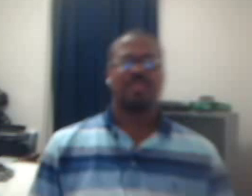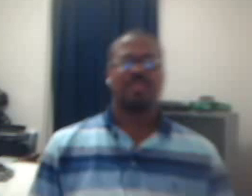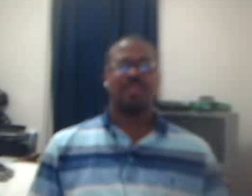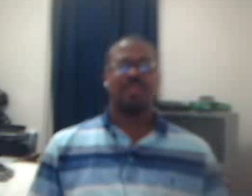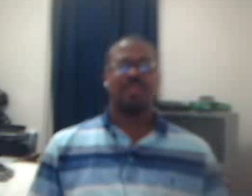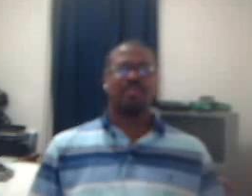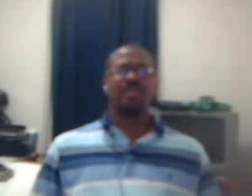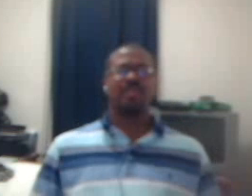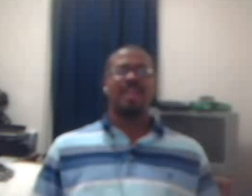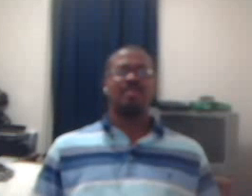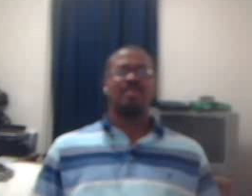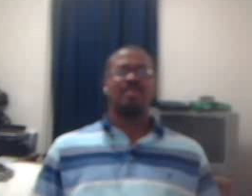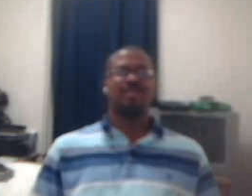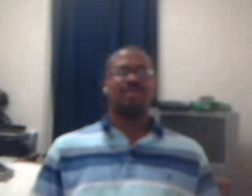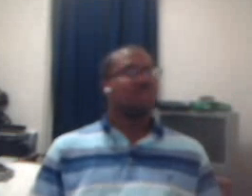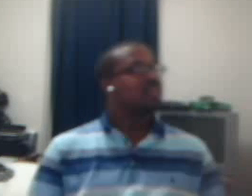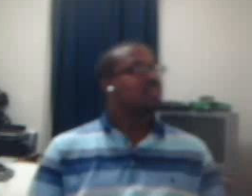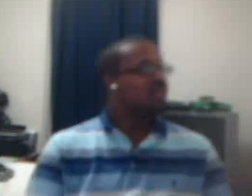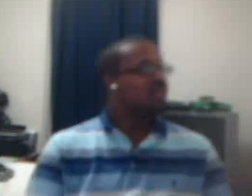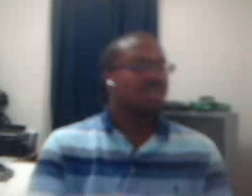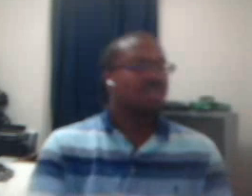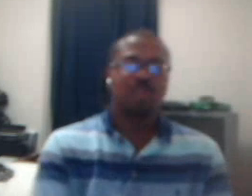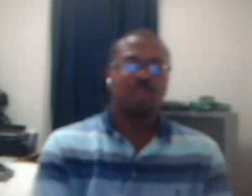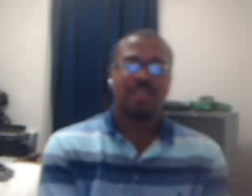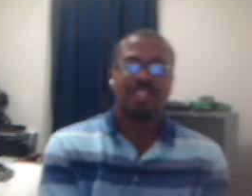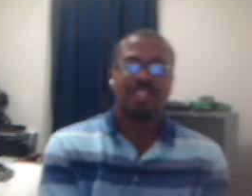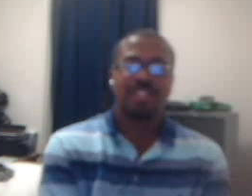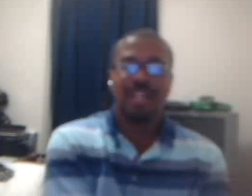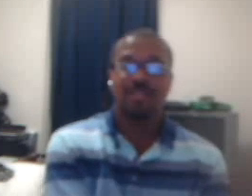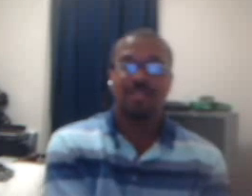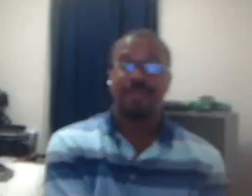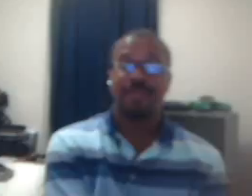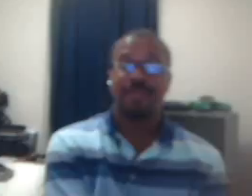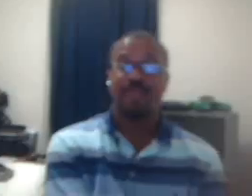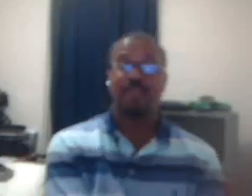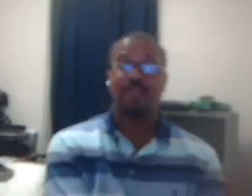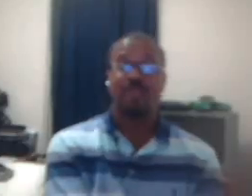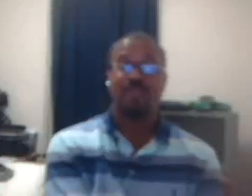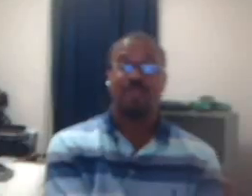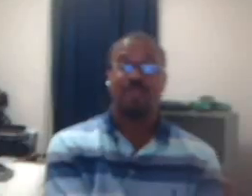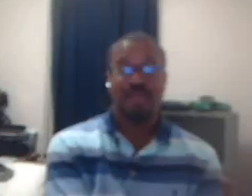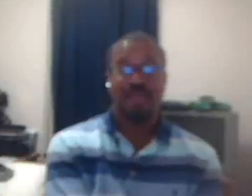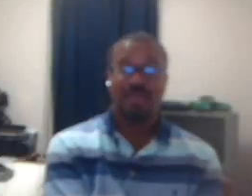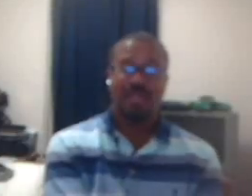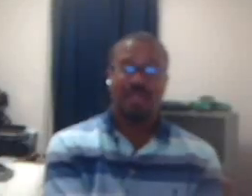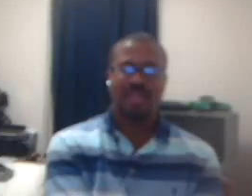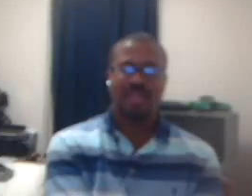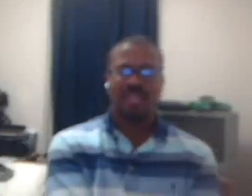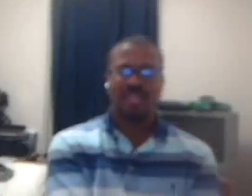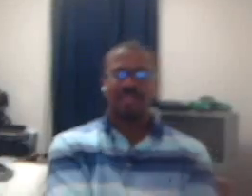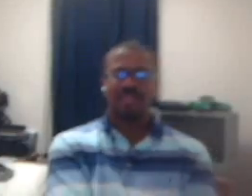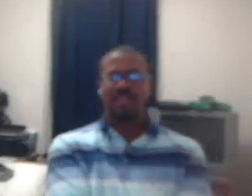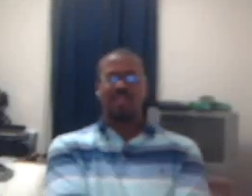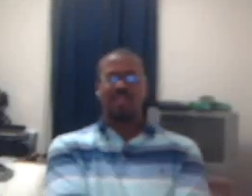up, y'all? This your boy Domino 7 here. Like to welcome y'all to this Domino 7 vlog, news, whatever. Okay. You know